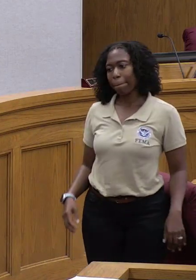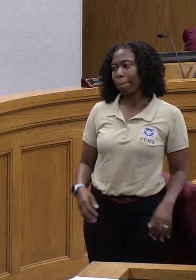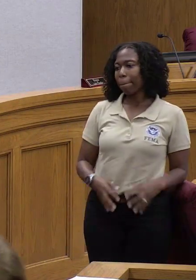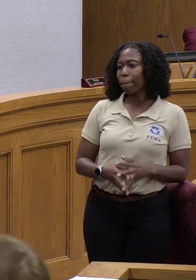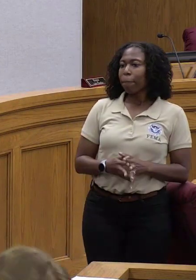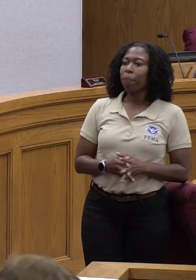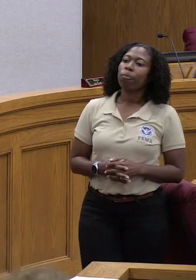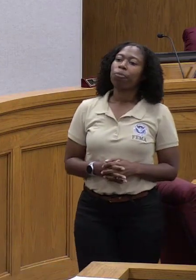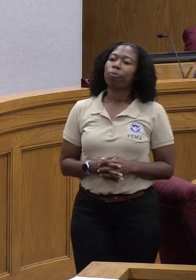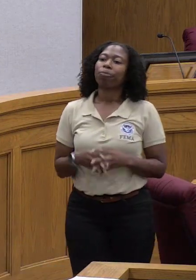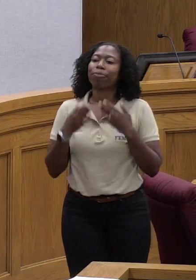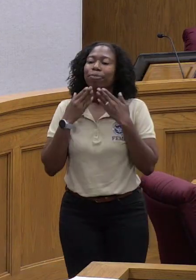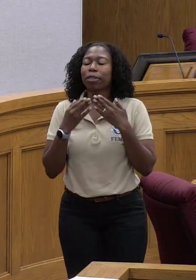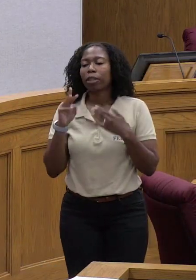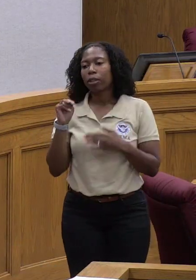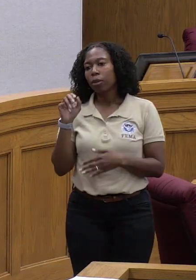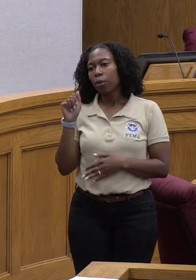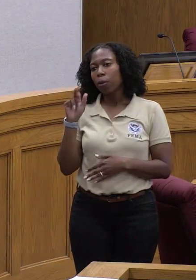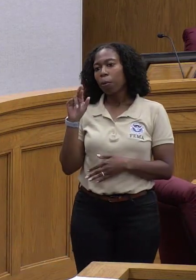We appreciate that, Margaret.